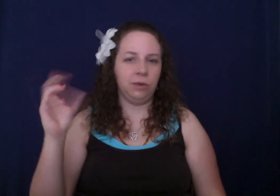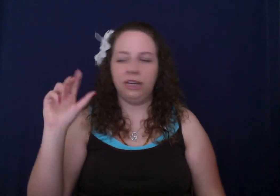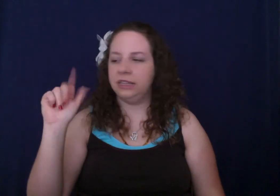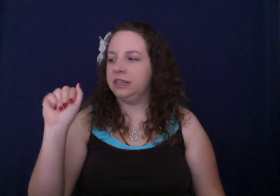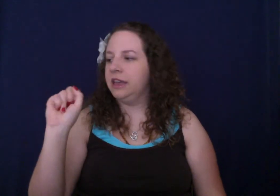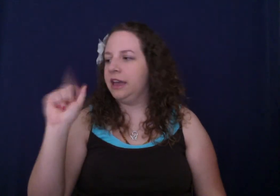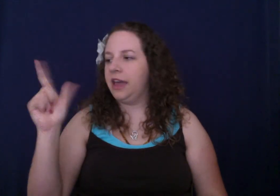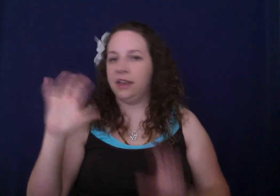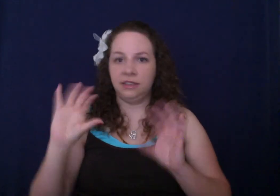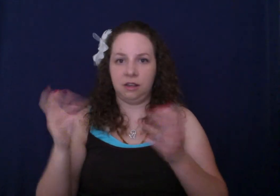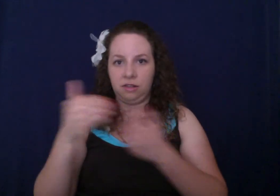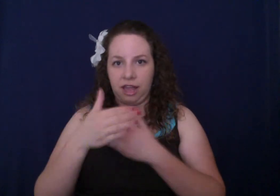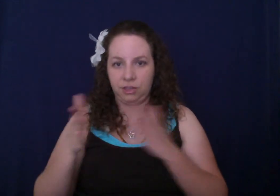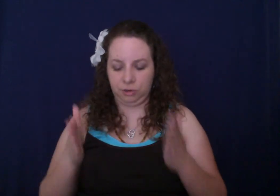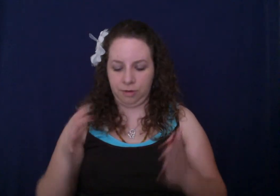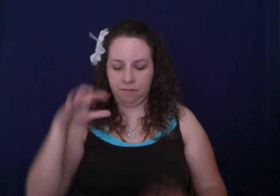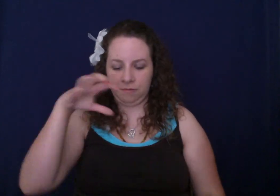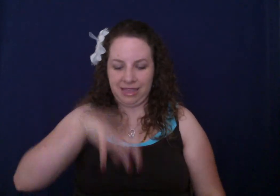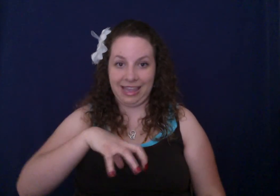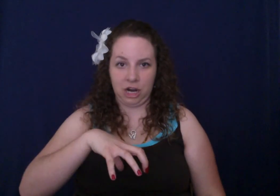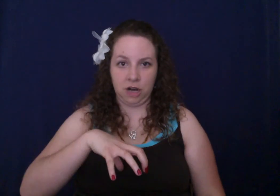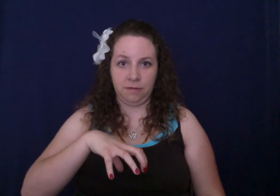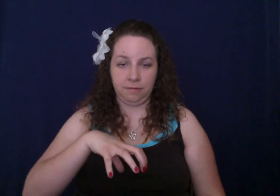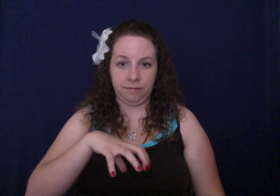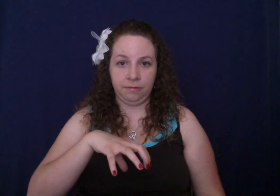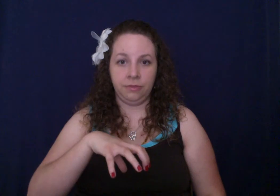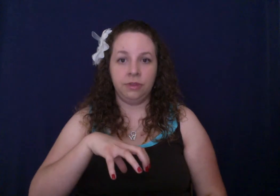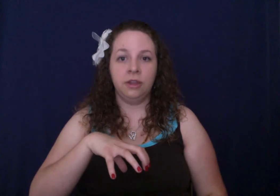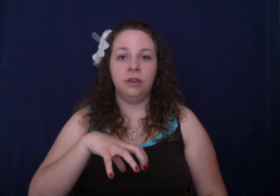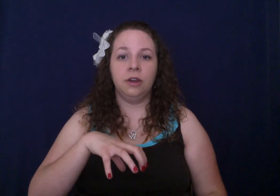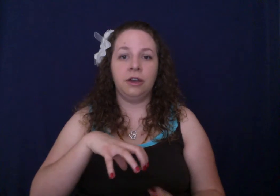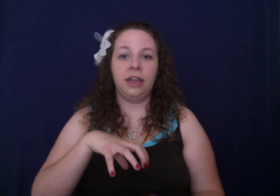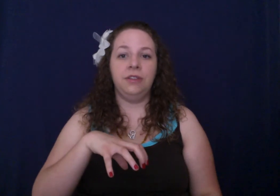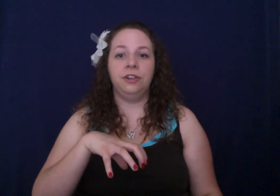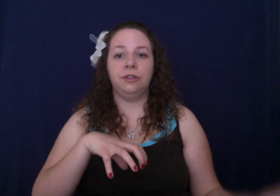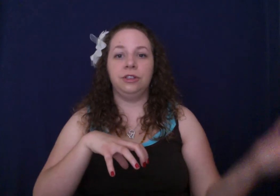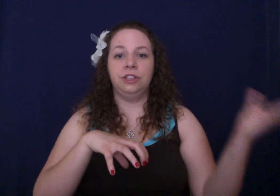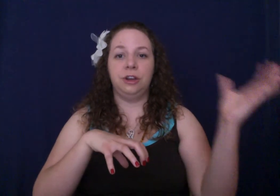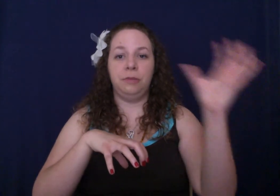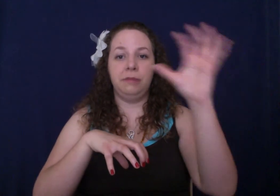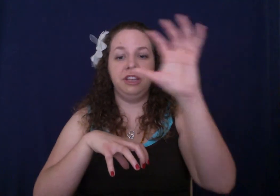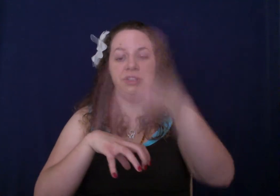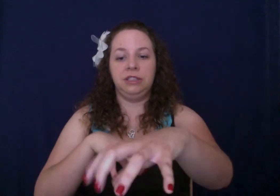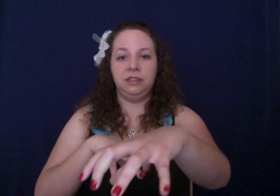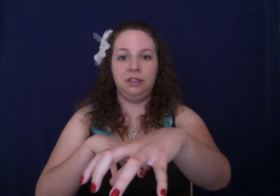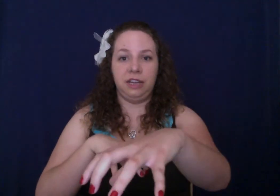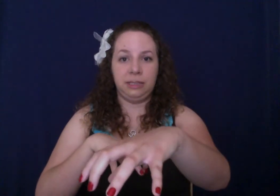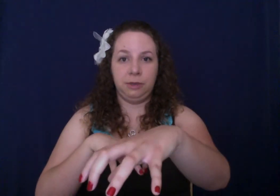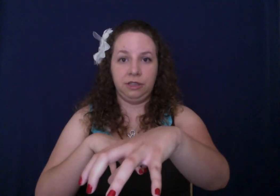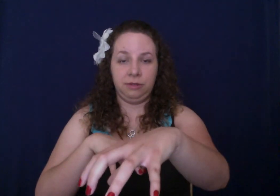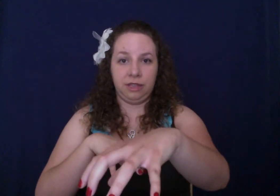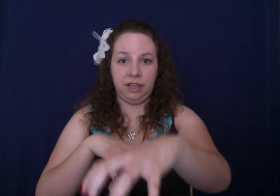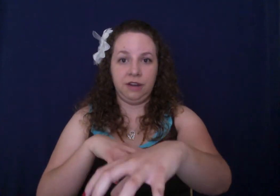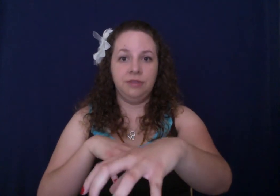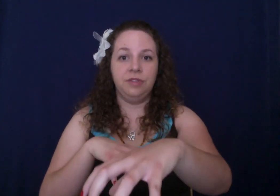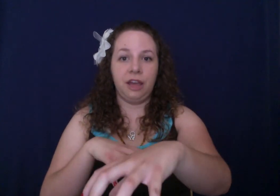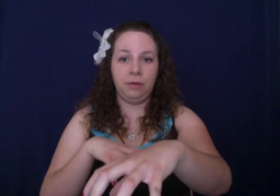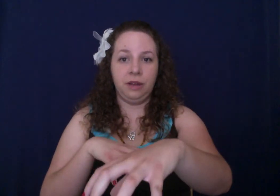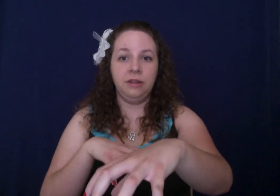is. ASL classroom here. Okay, and then you're going to go maybe just the next building right there, that one.